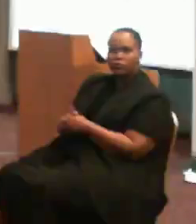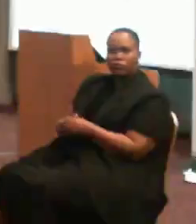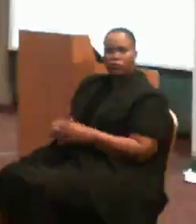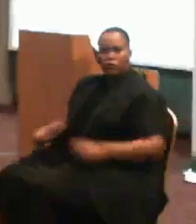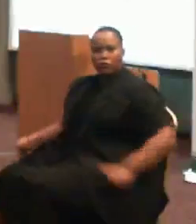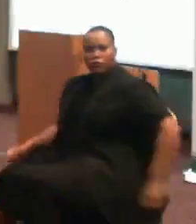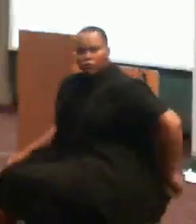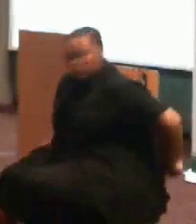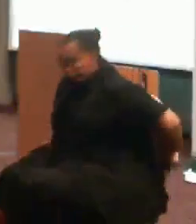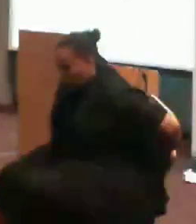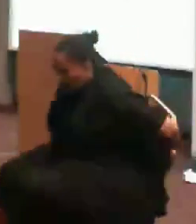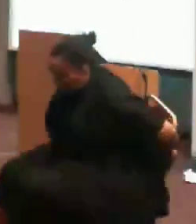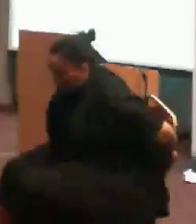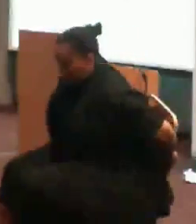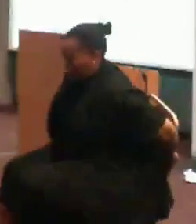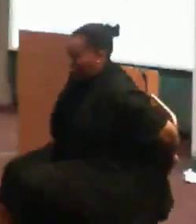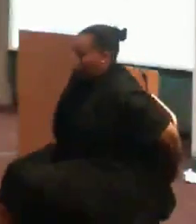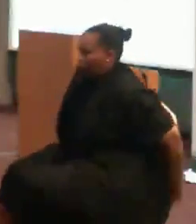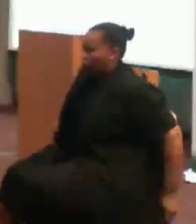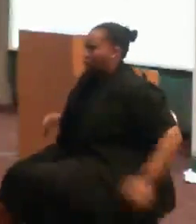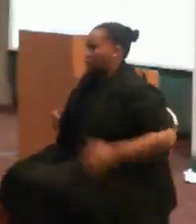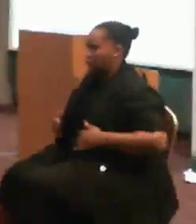issue,